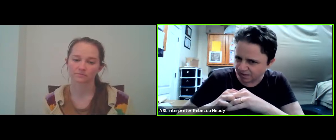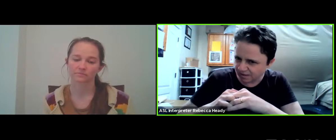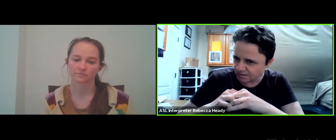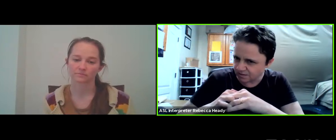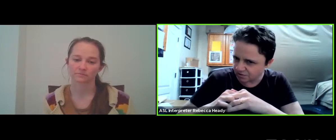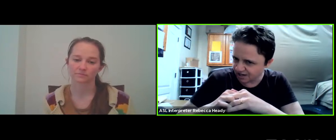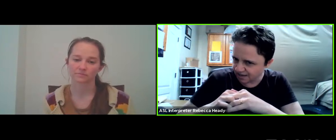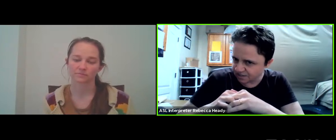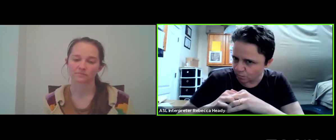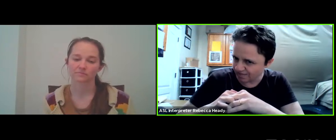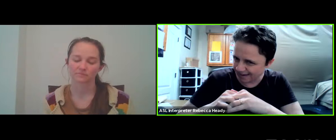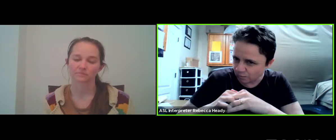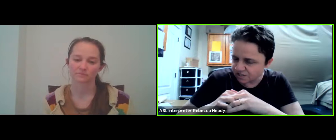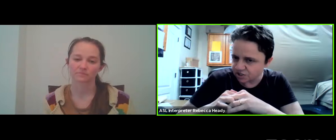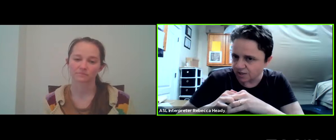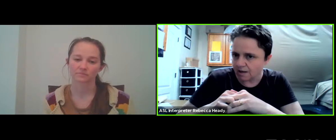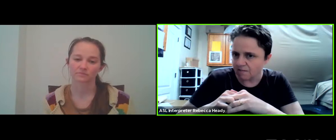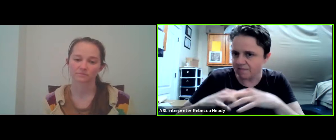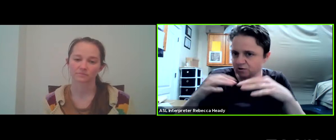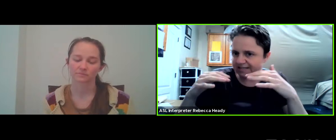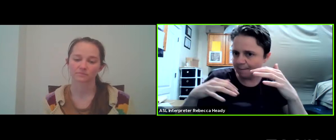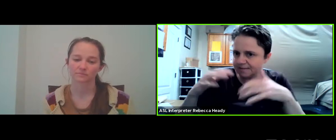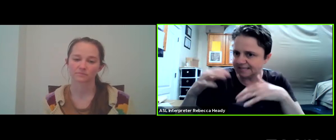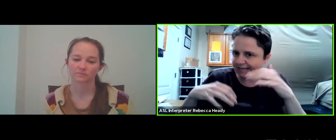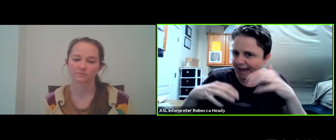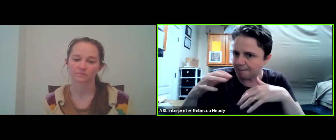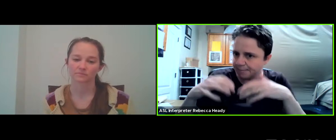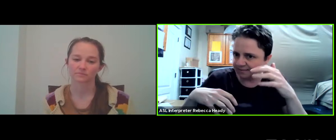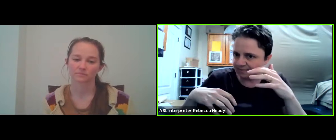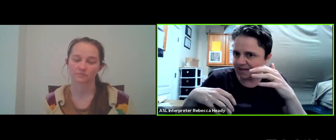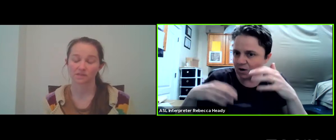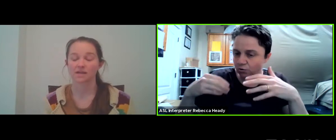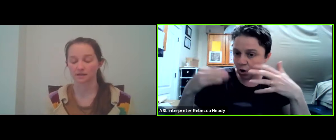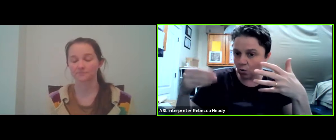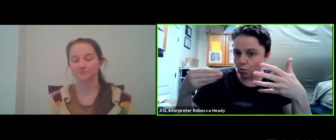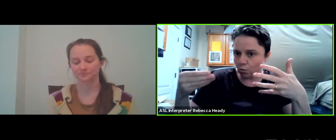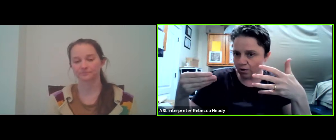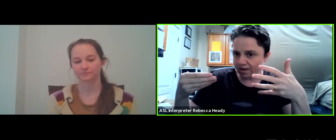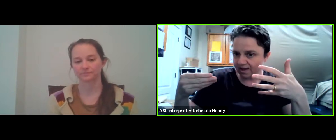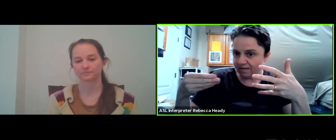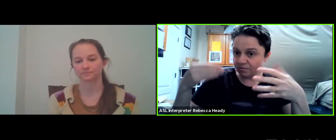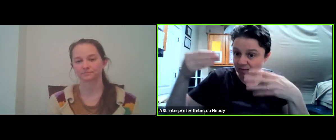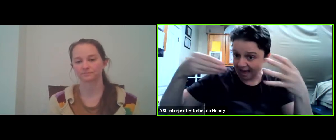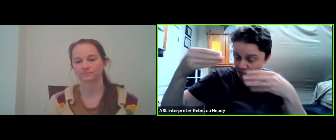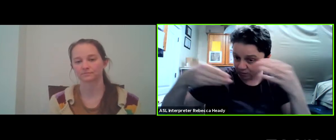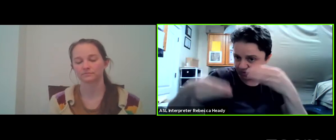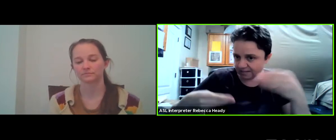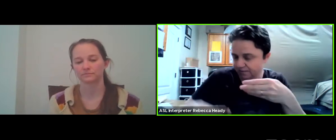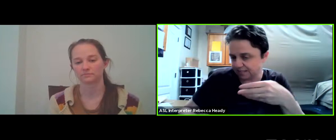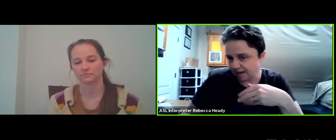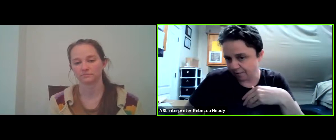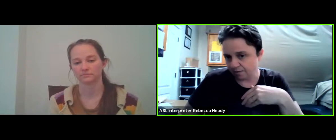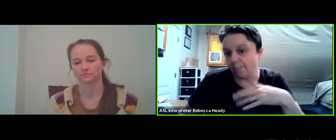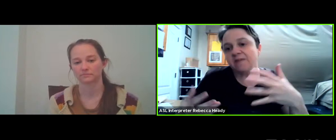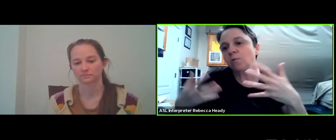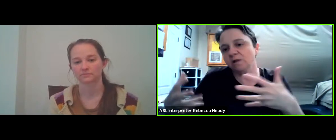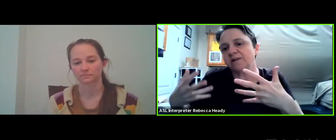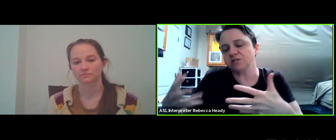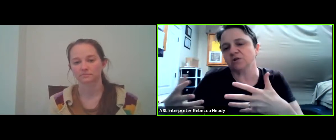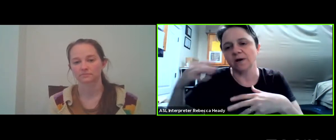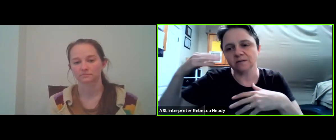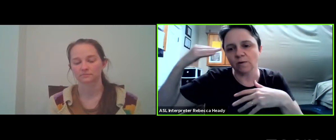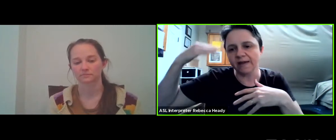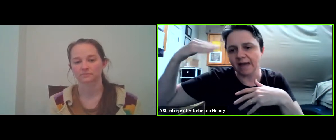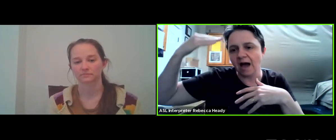life experience association with language, then there's that missing gap. They don't know how those pieces fit together. I mean, they